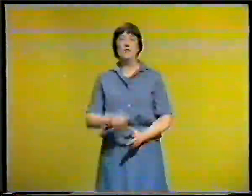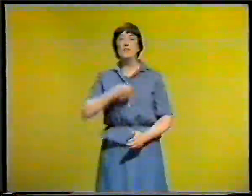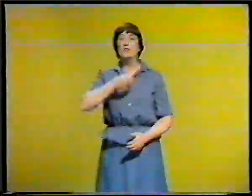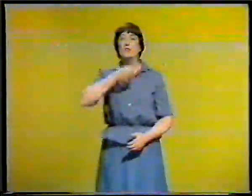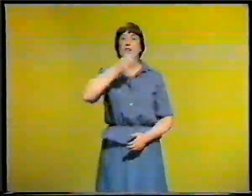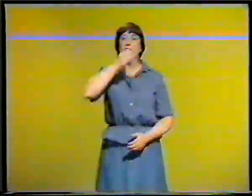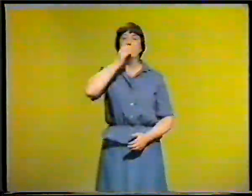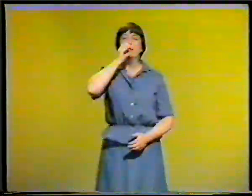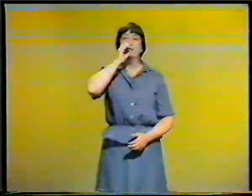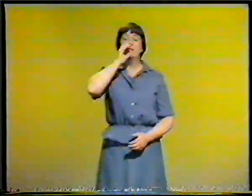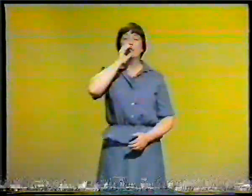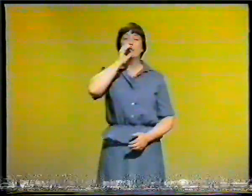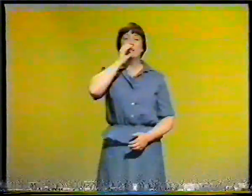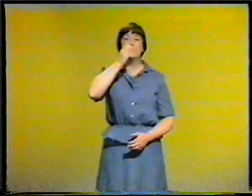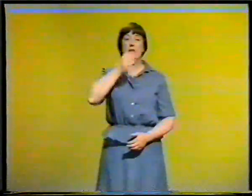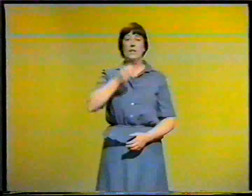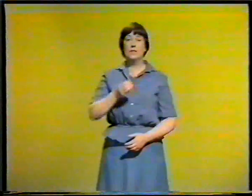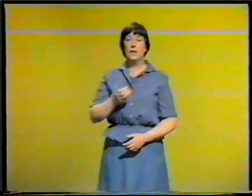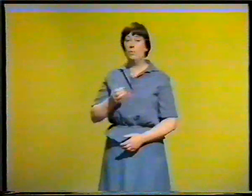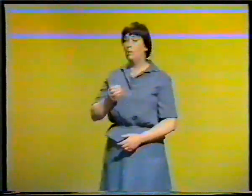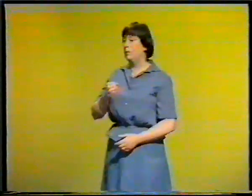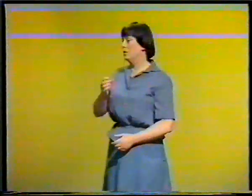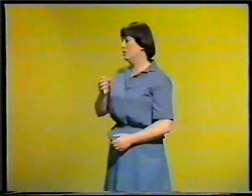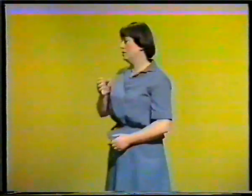To drink, which is the same sign as cup.